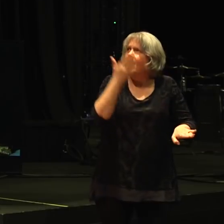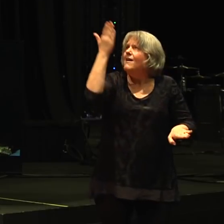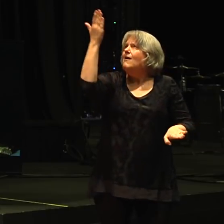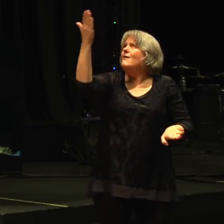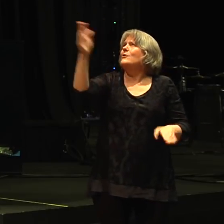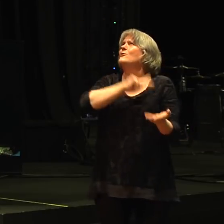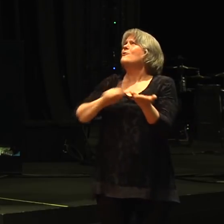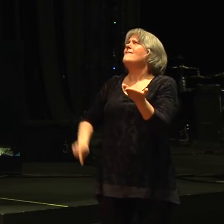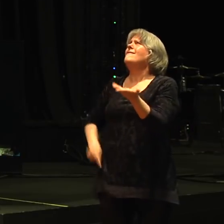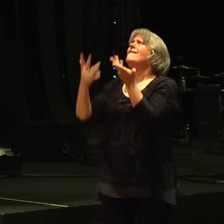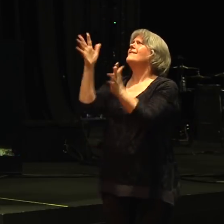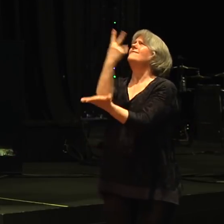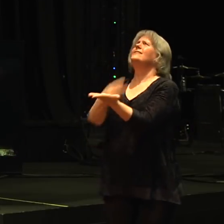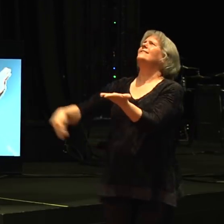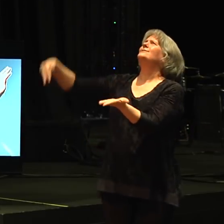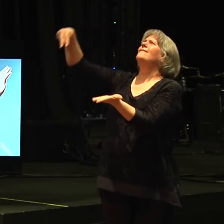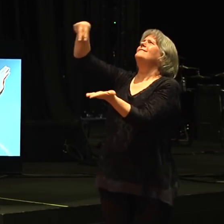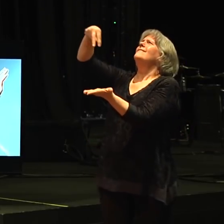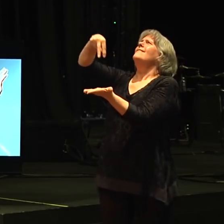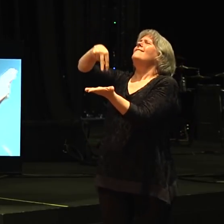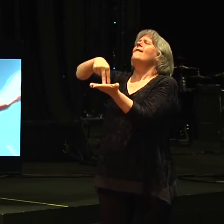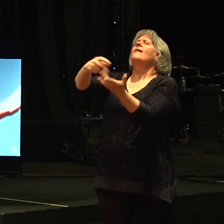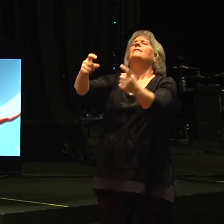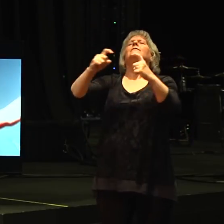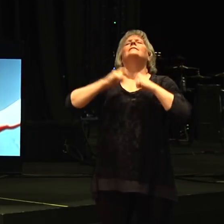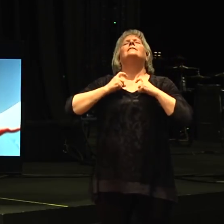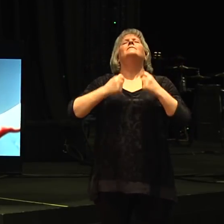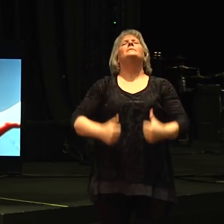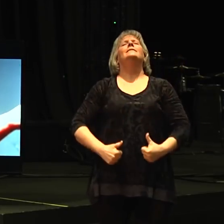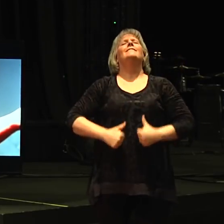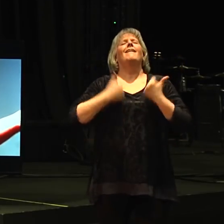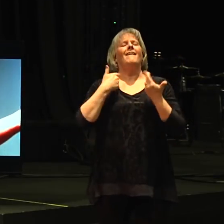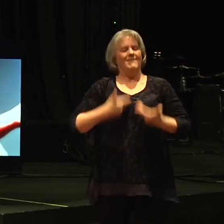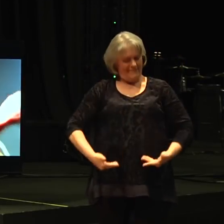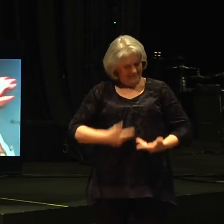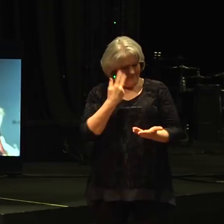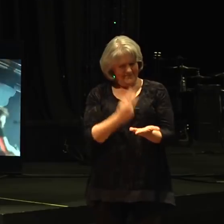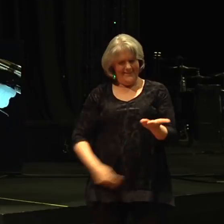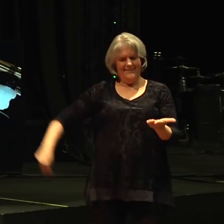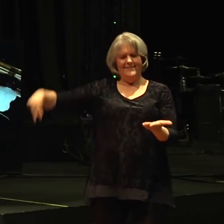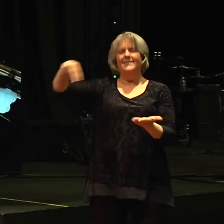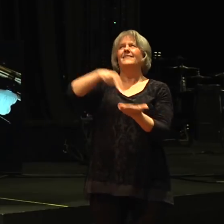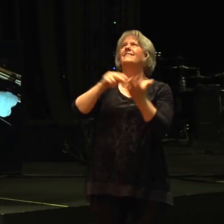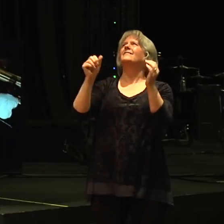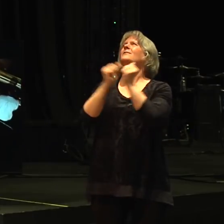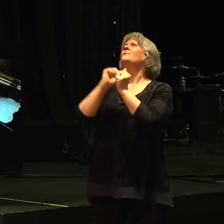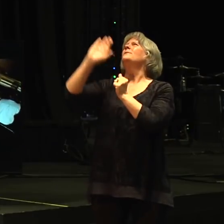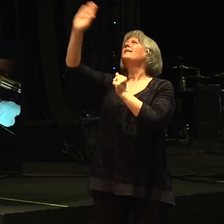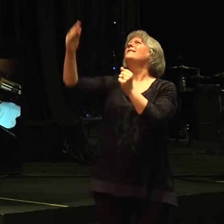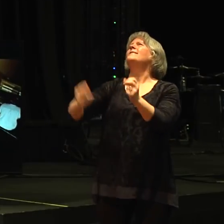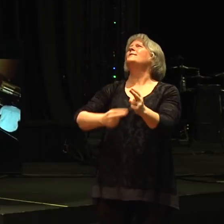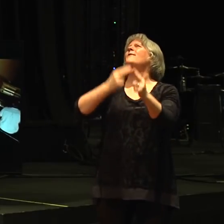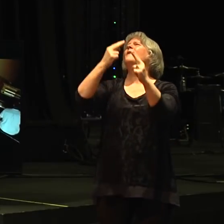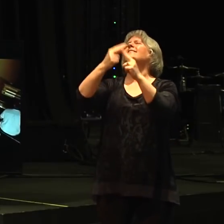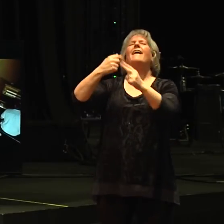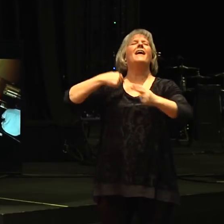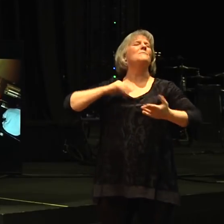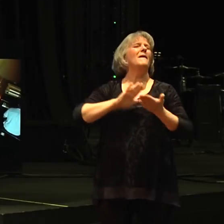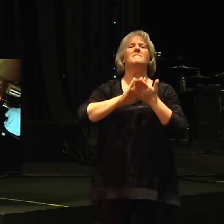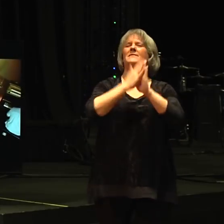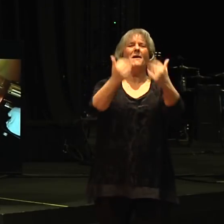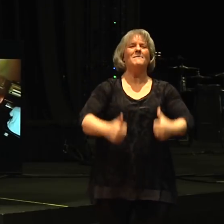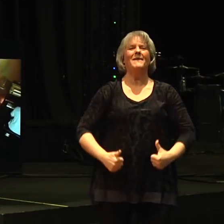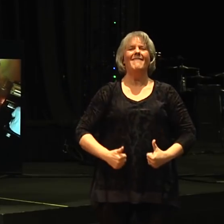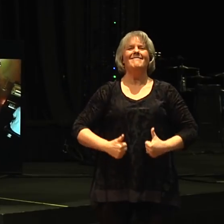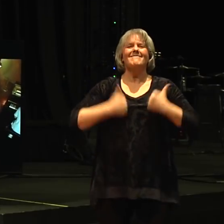The resurrected King is resurrecting me. In your name I